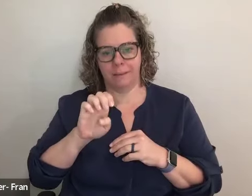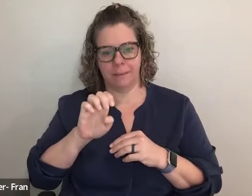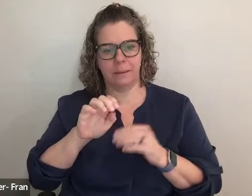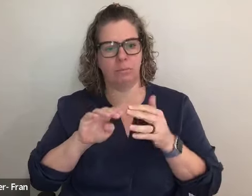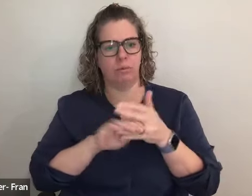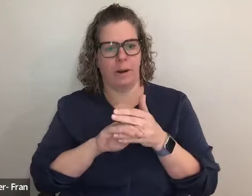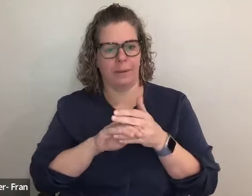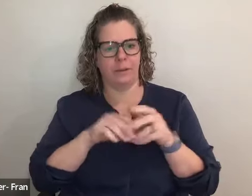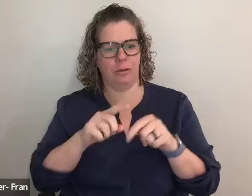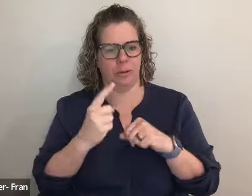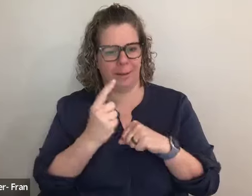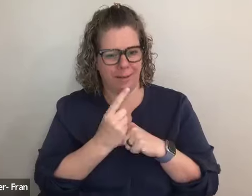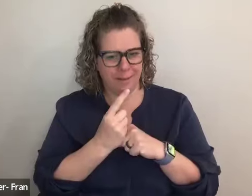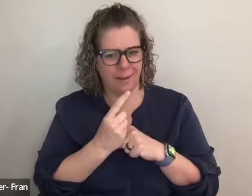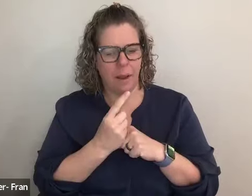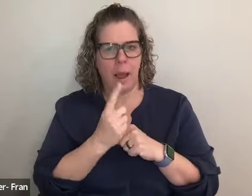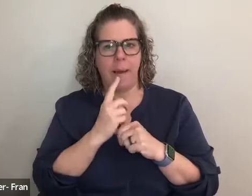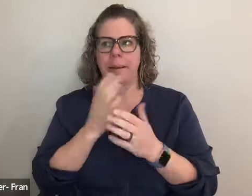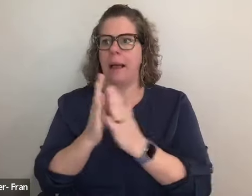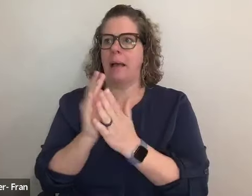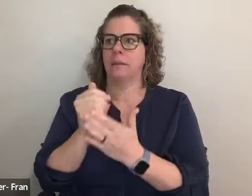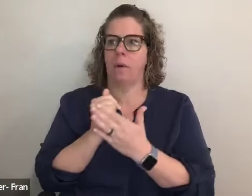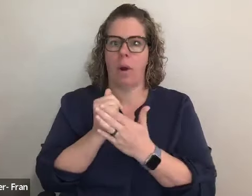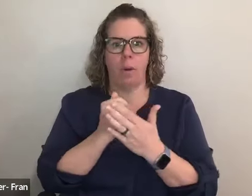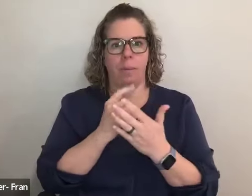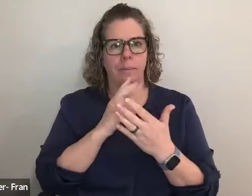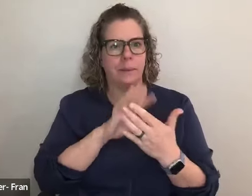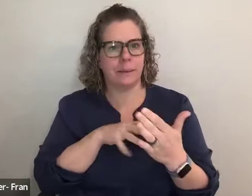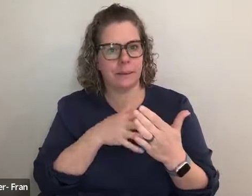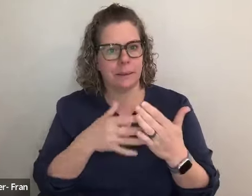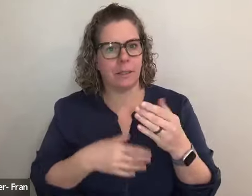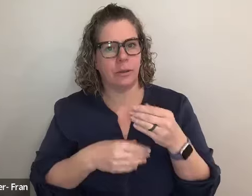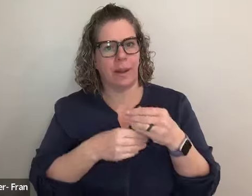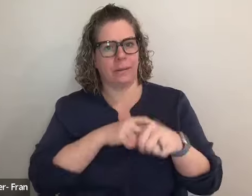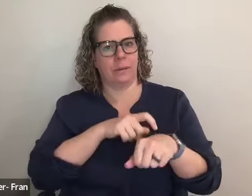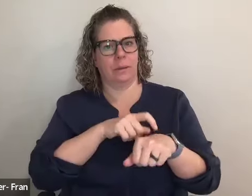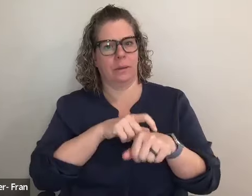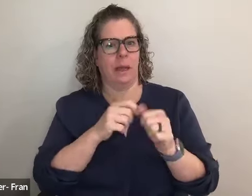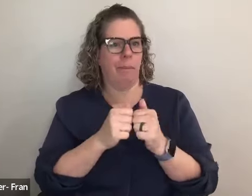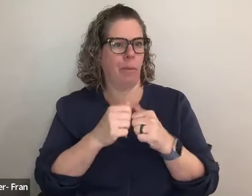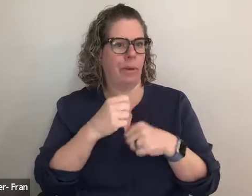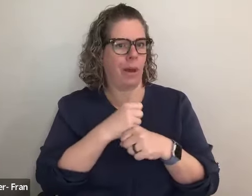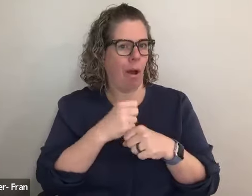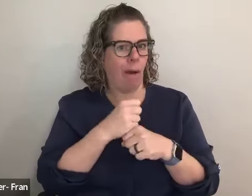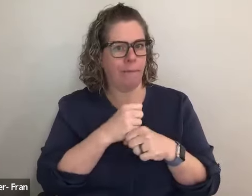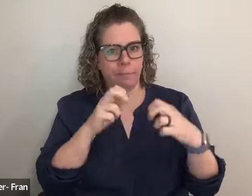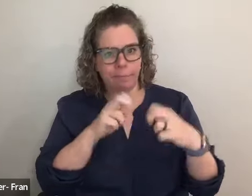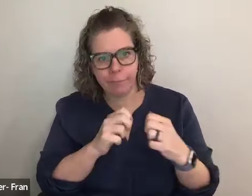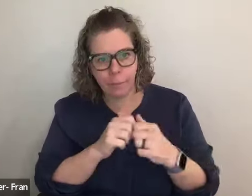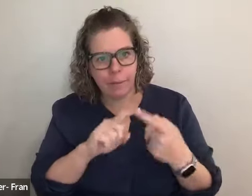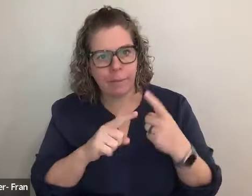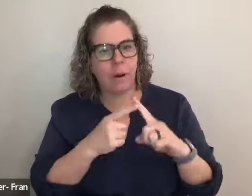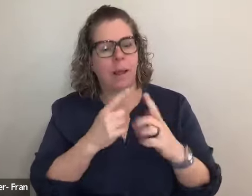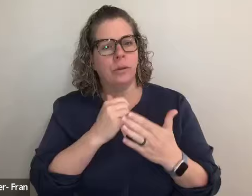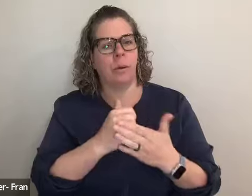out, ask for help, schedule that extra session with coffee break with your friend or extra session